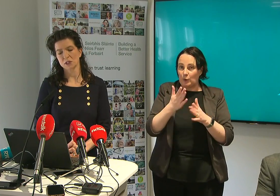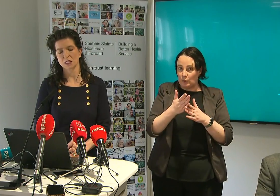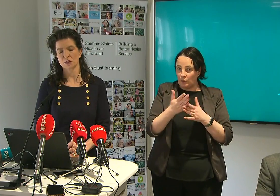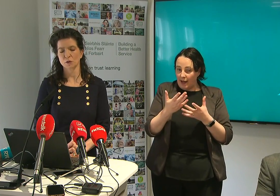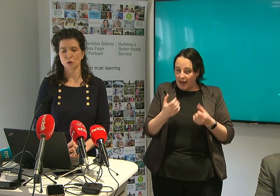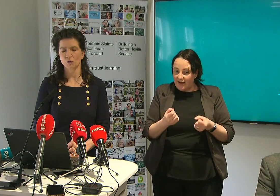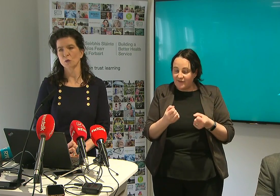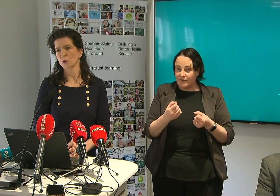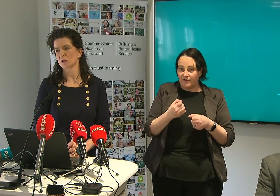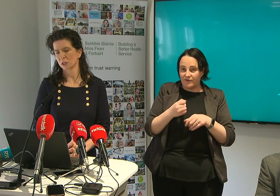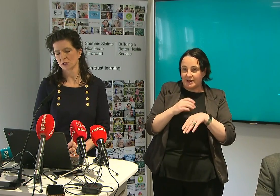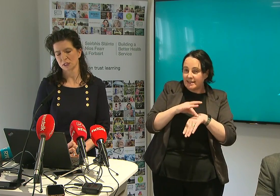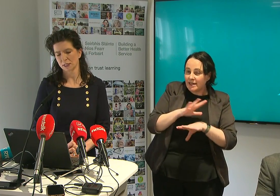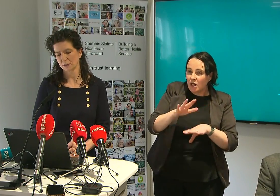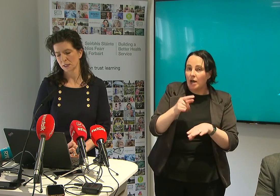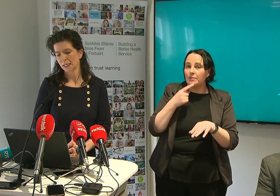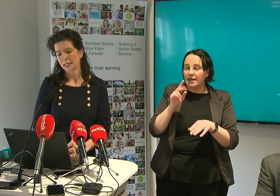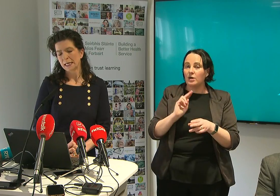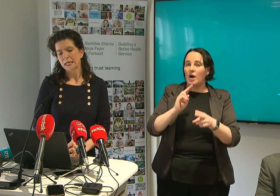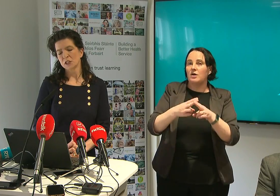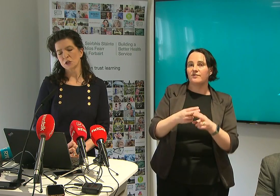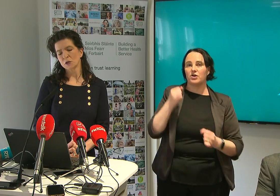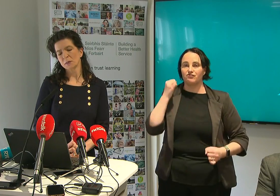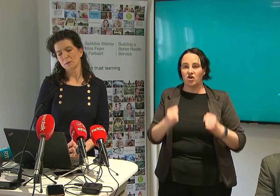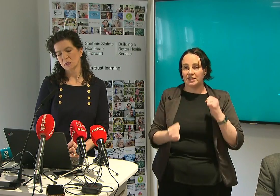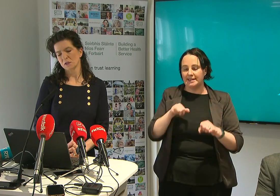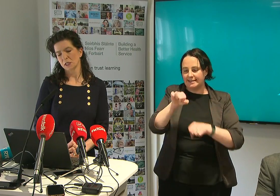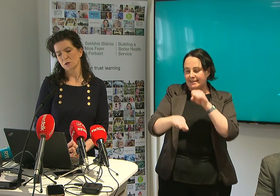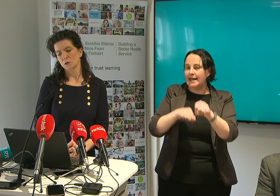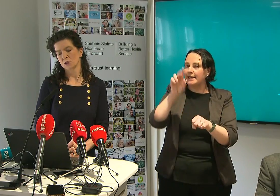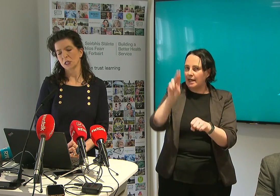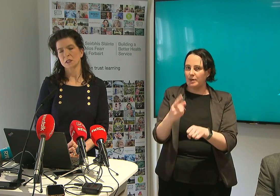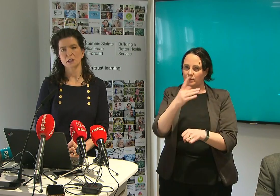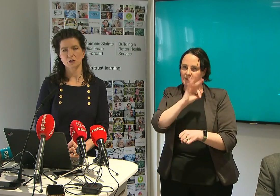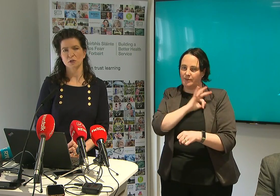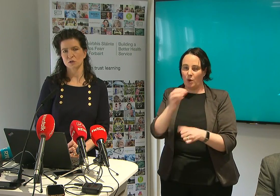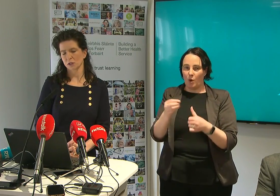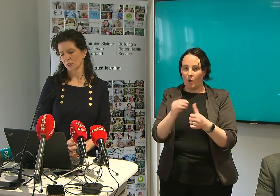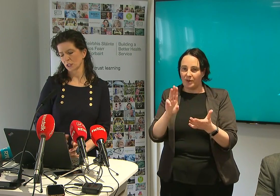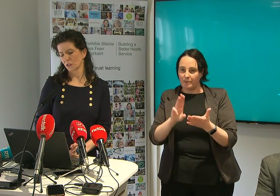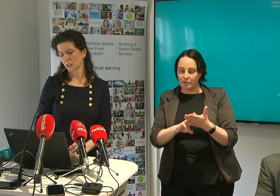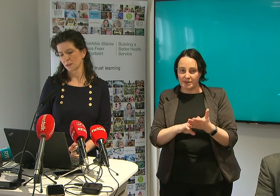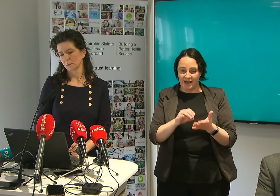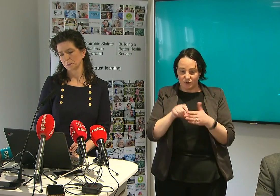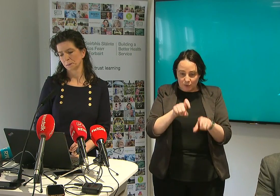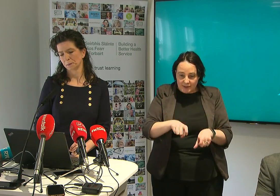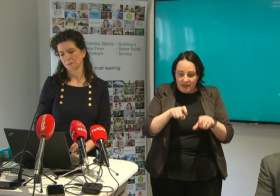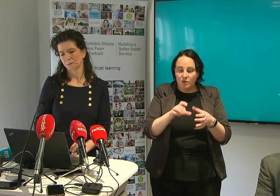may go outside on their own for walks, runs or cycles. And other members of the household do not need to restrict their